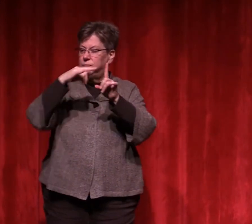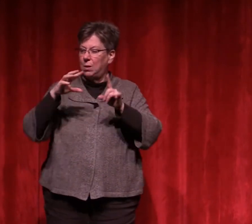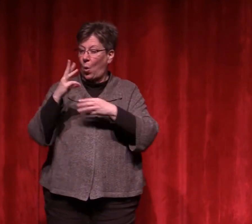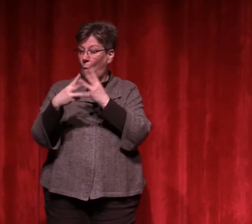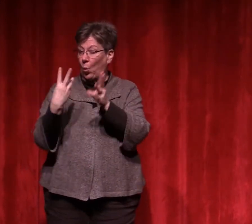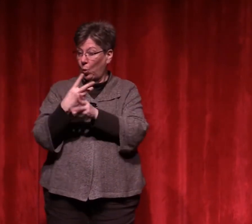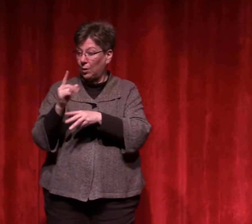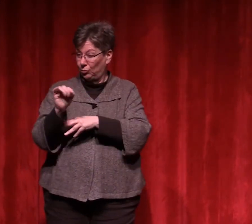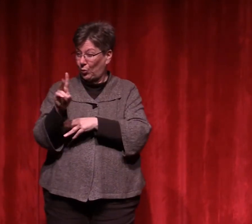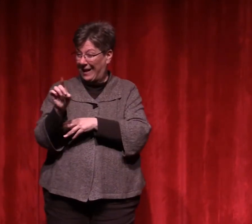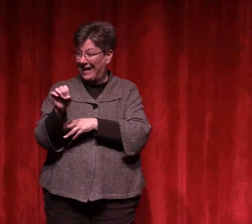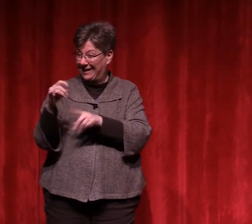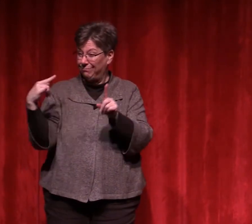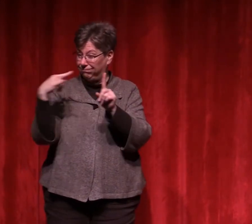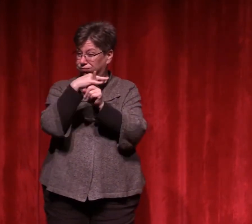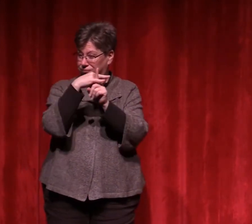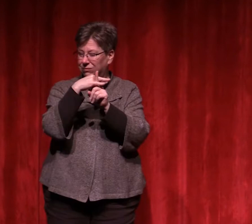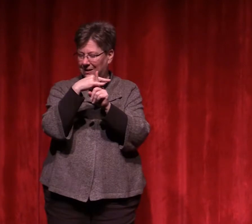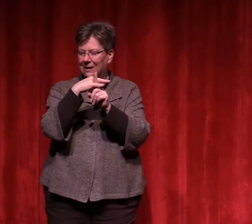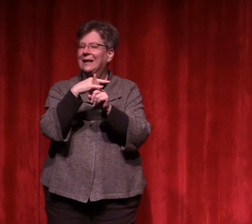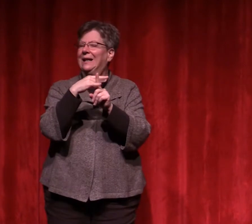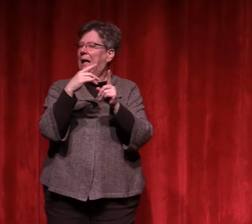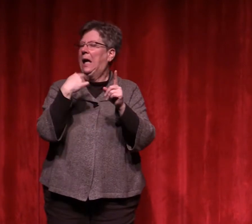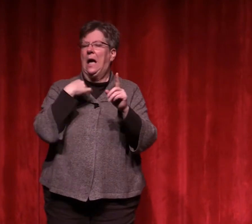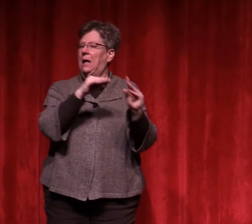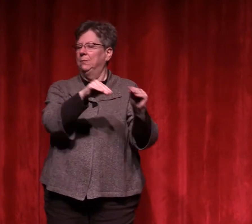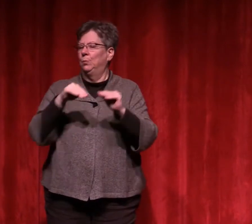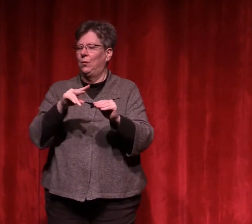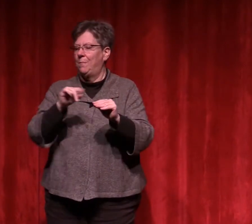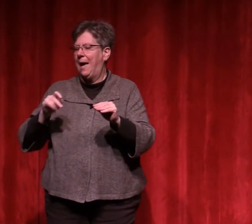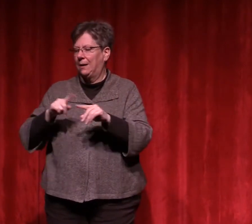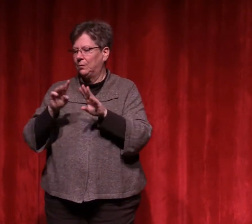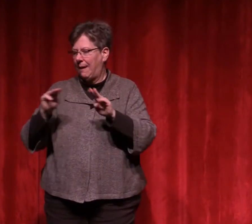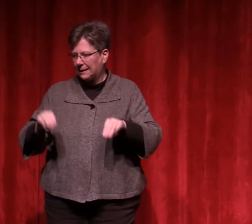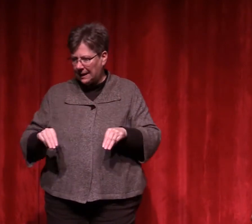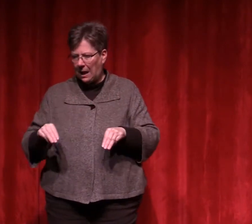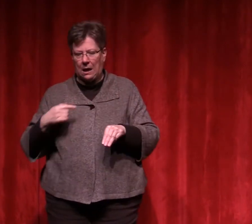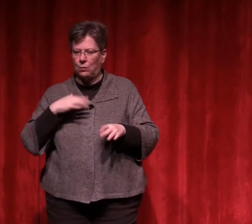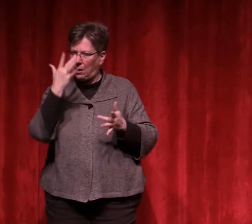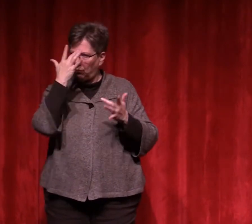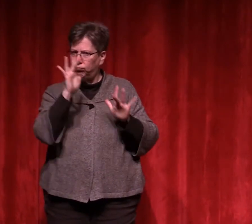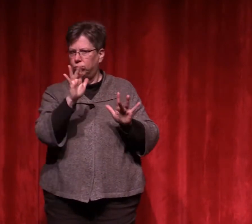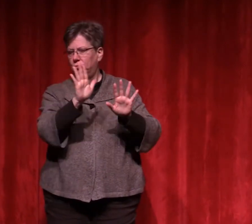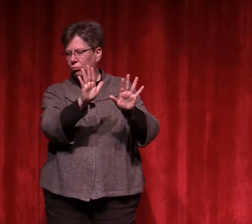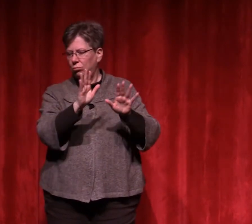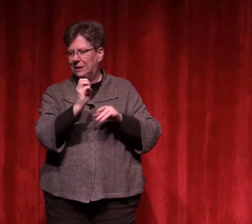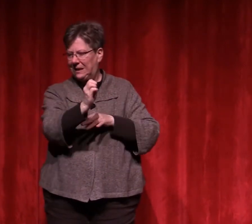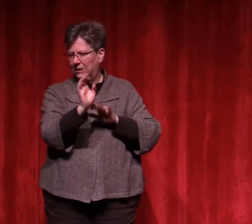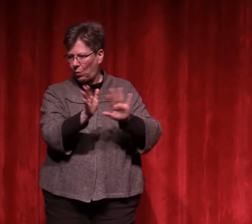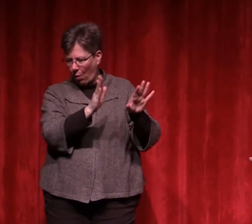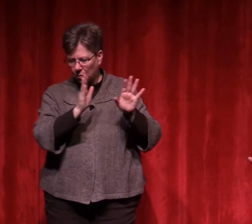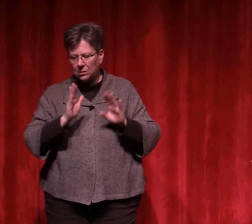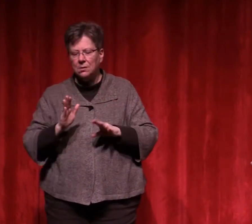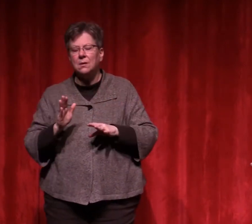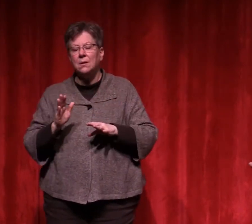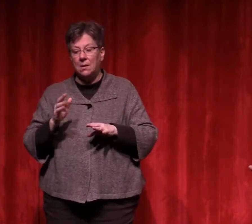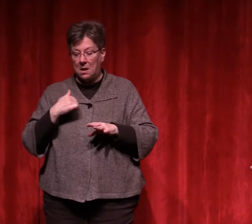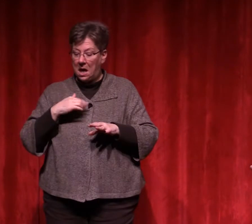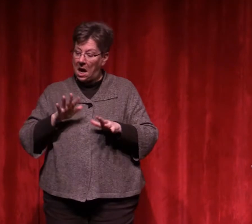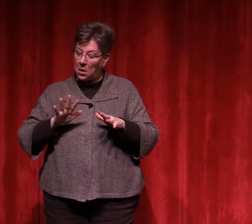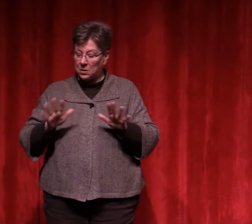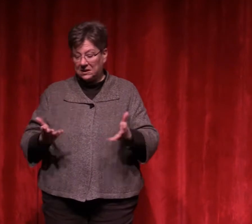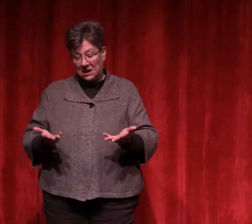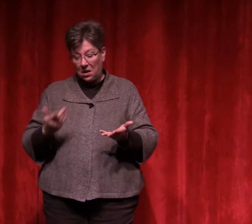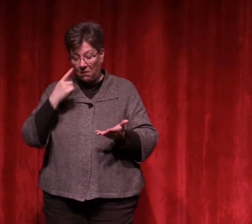need to get out of the East Coast. Screw this place. So I came back to Montana, and I was here for about